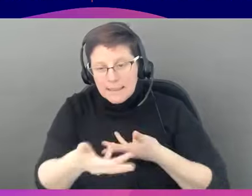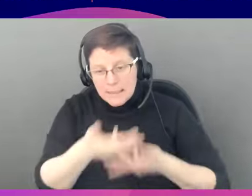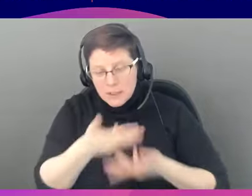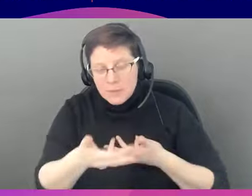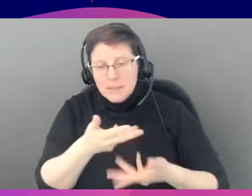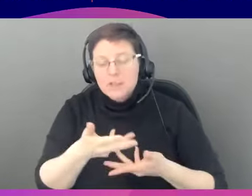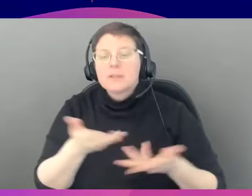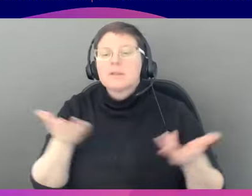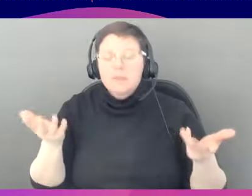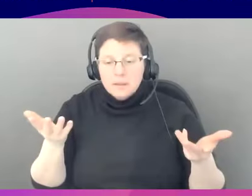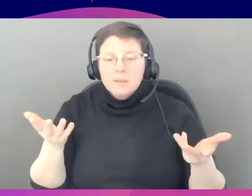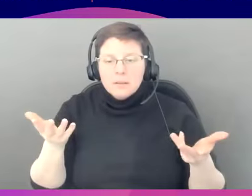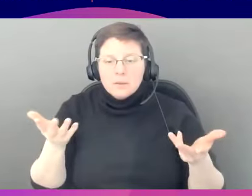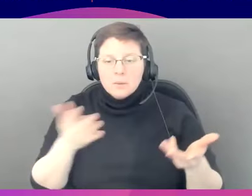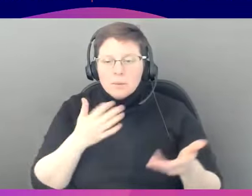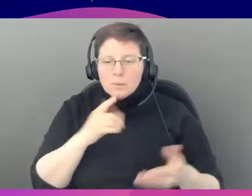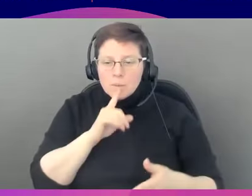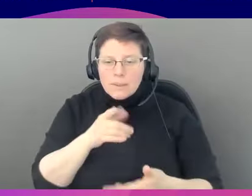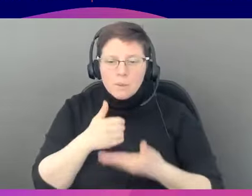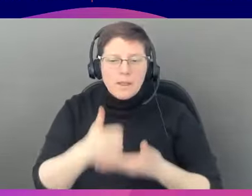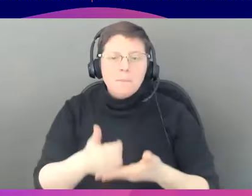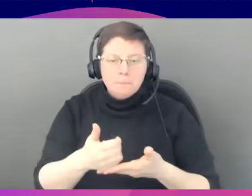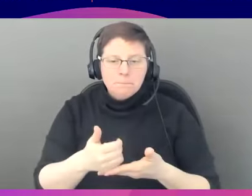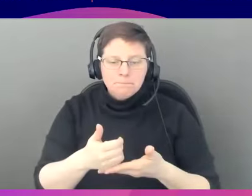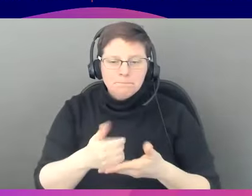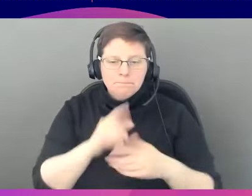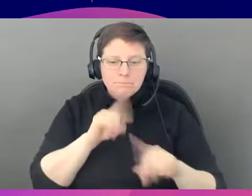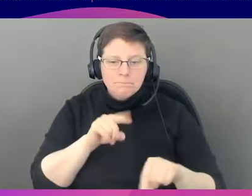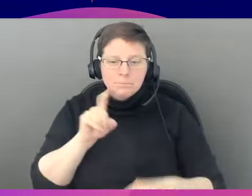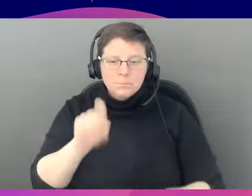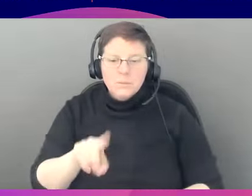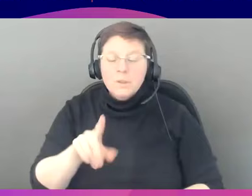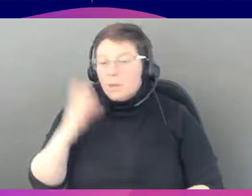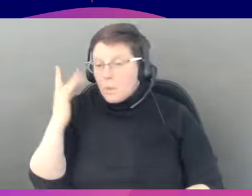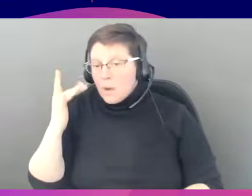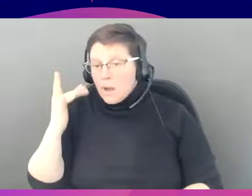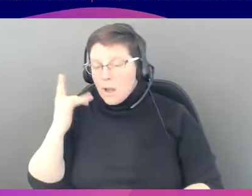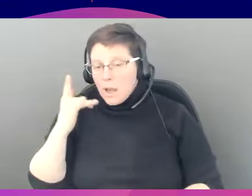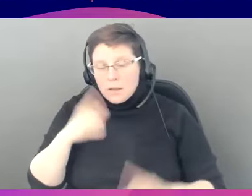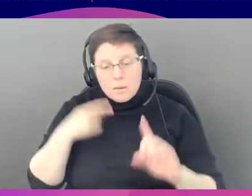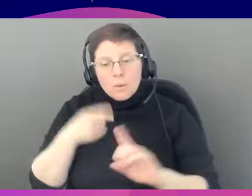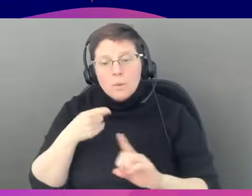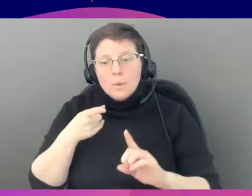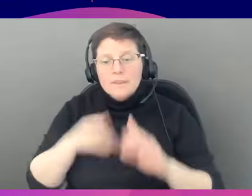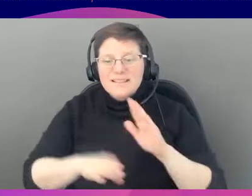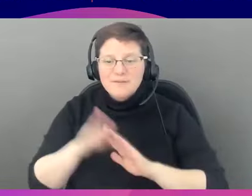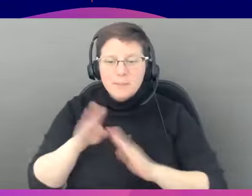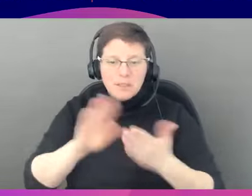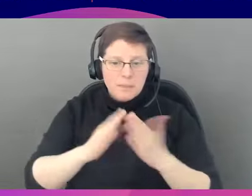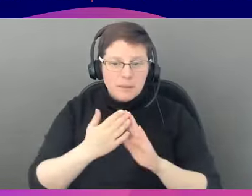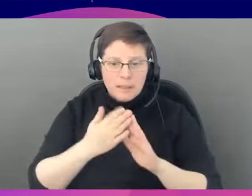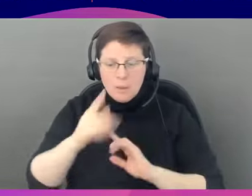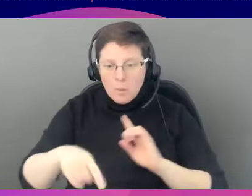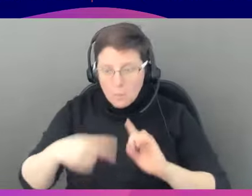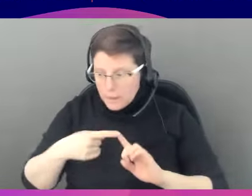plug another module, but really it's about building a community where the community is recognizing cycles